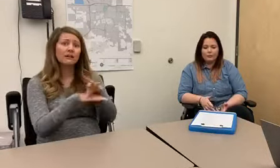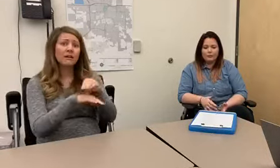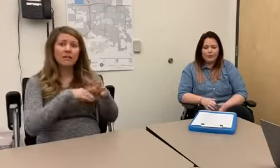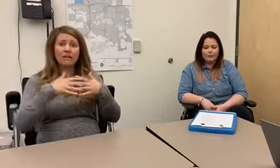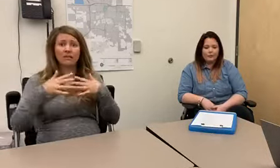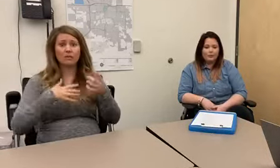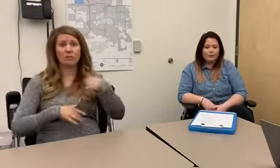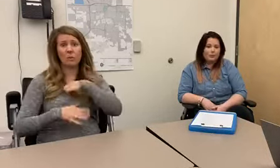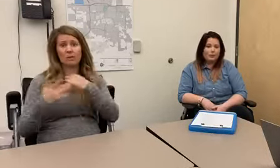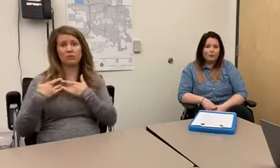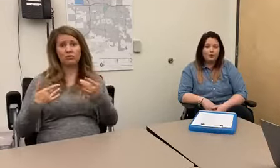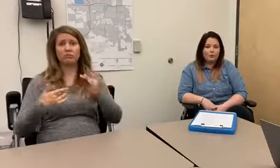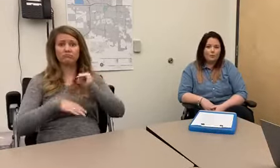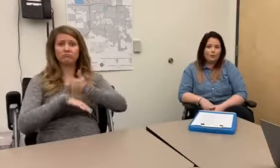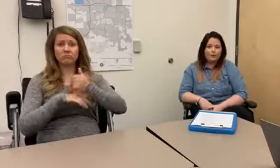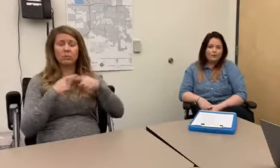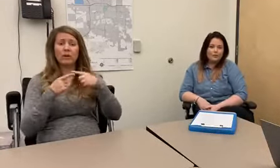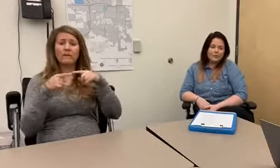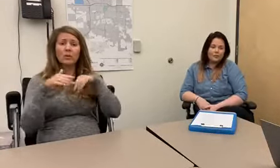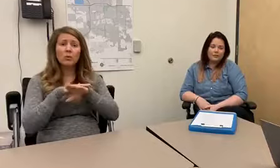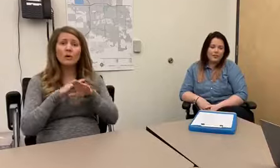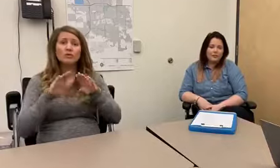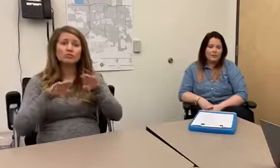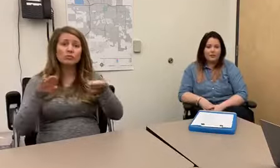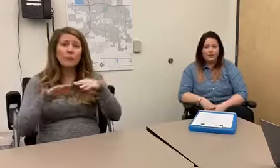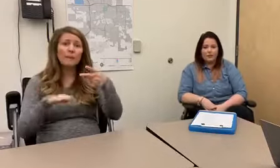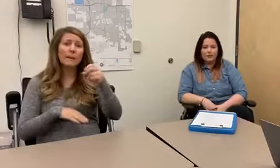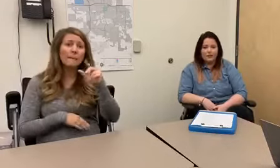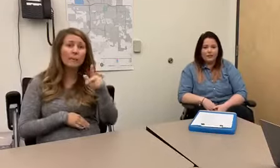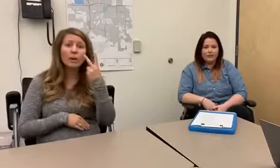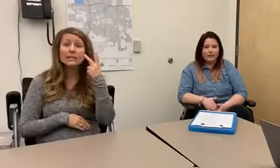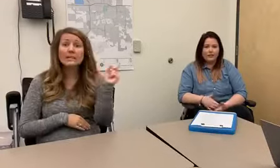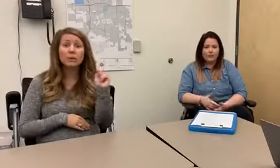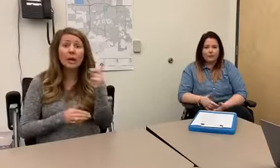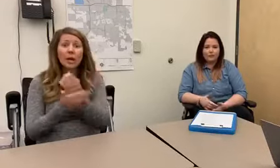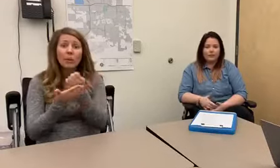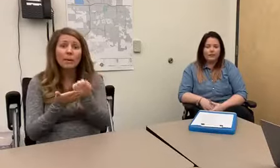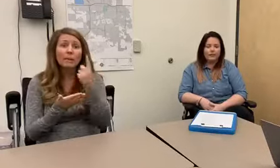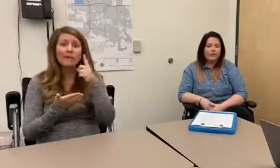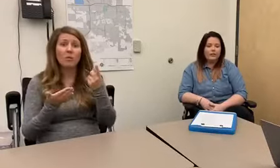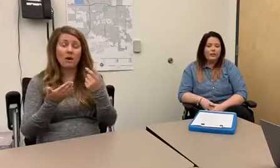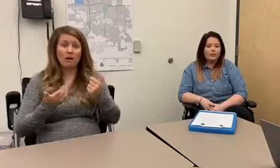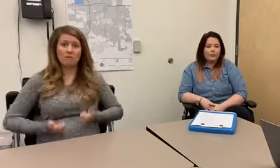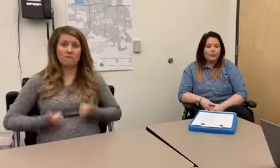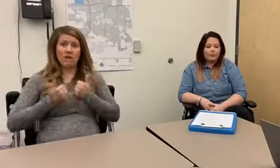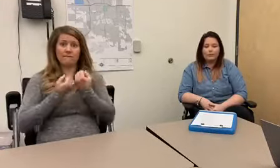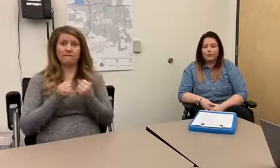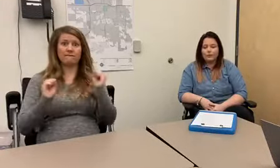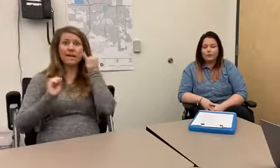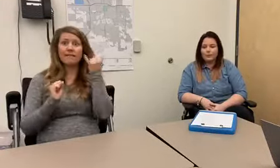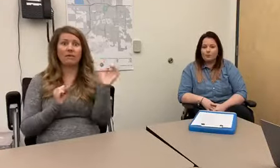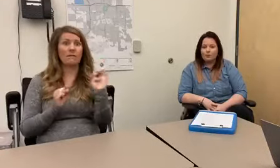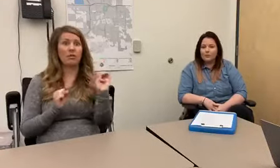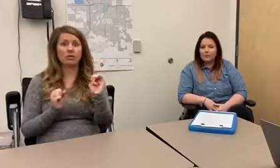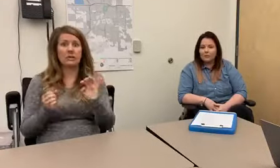normally have in place. When you go into a pool, identify where the life-saving equipment is in case of an emergency. Some pools will also have an emergency